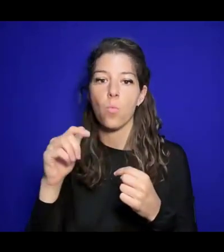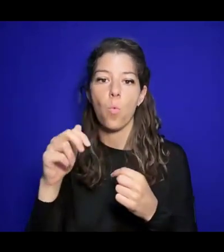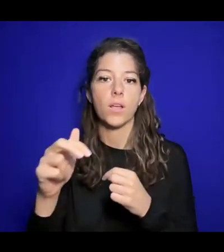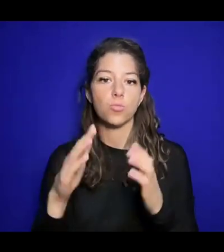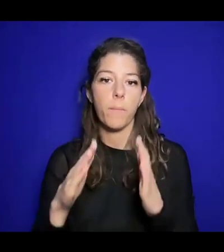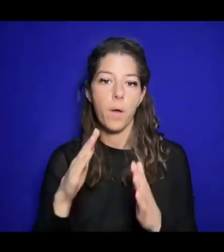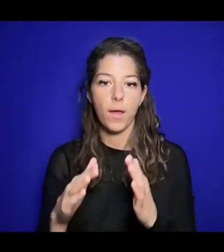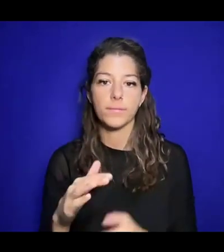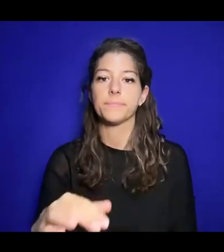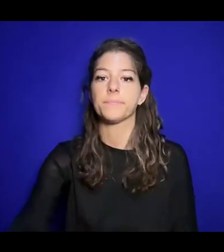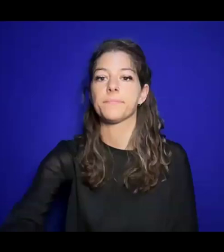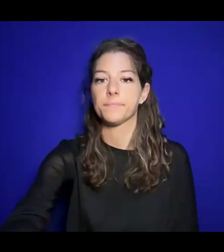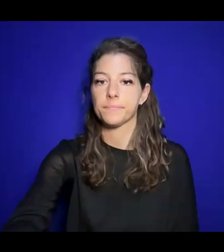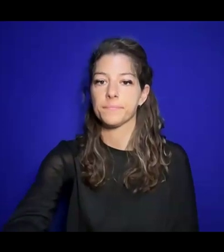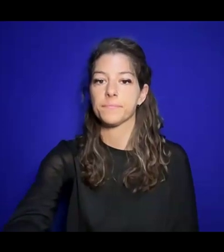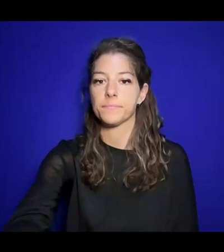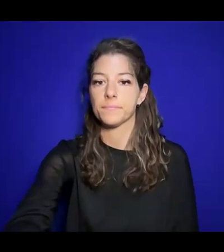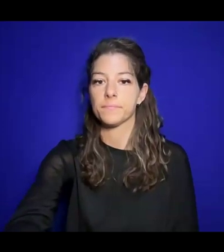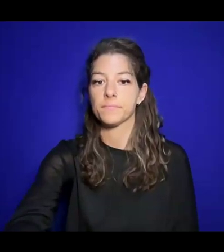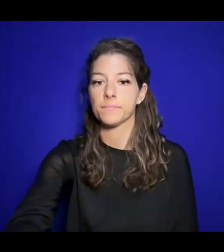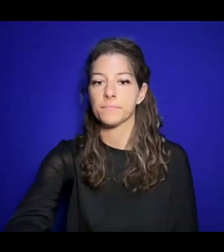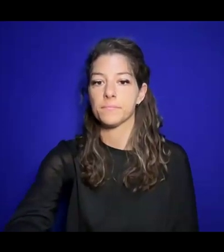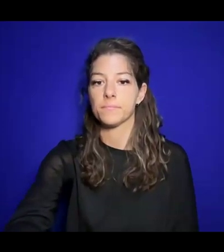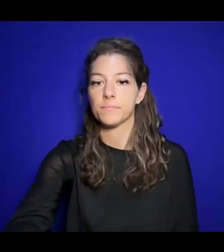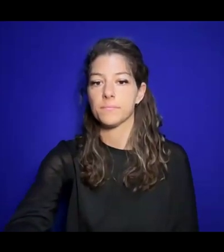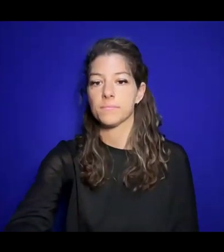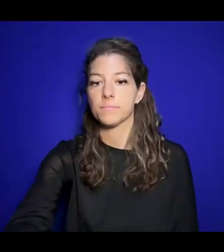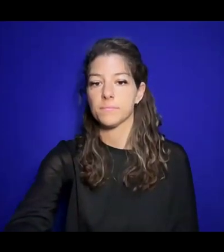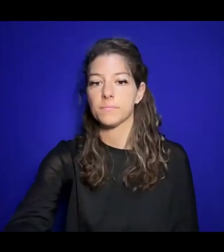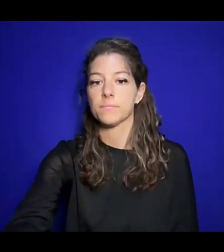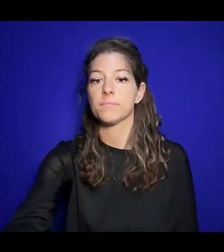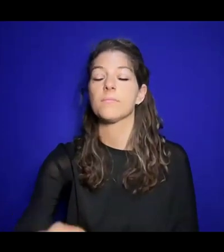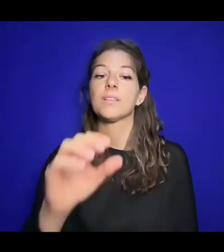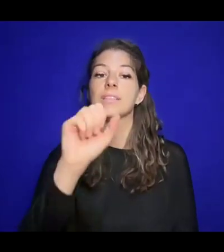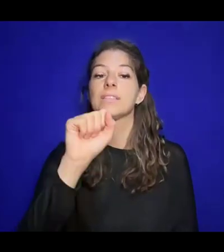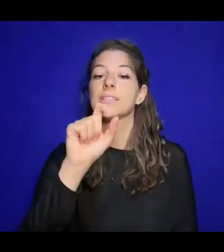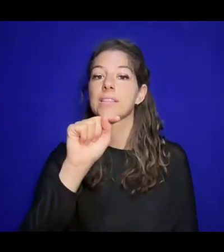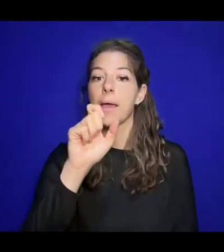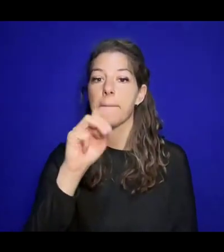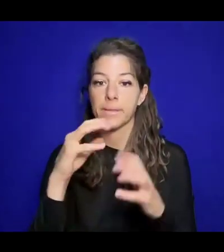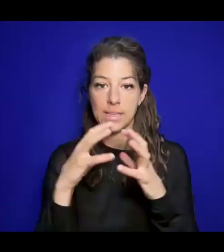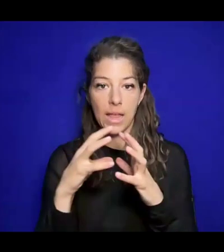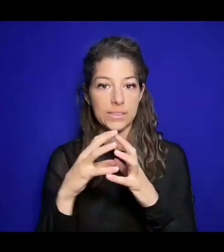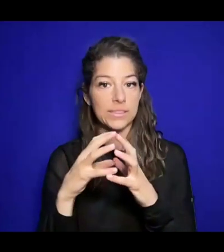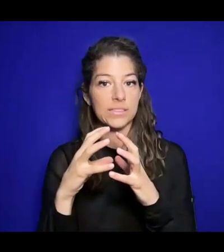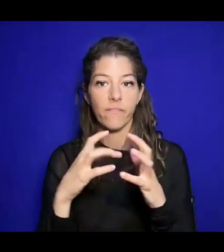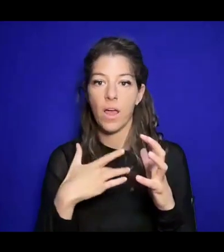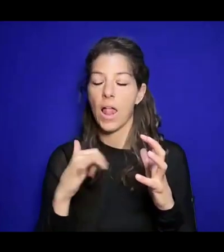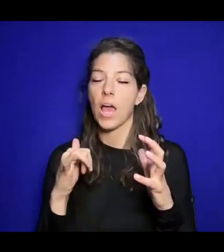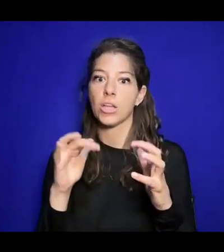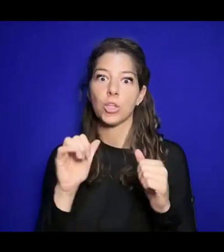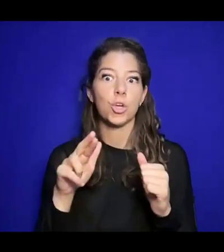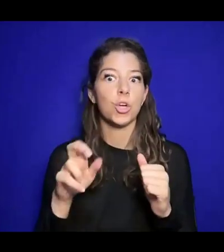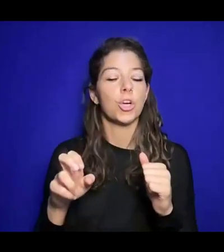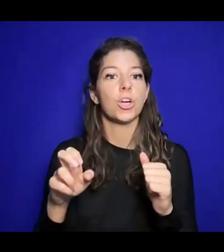So, stem cells were the big thing in the 1990s. This was the cure. It was coming. Everybody was working on it.